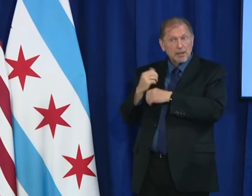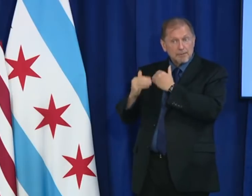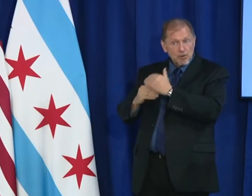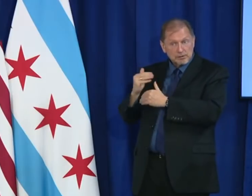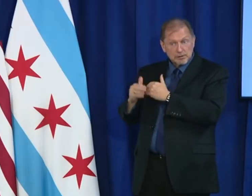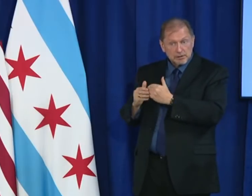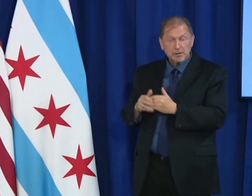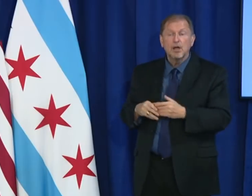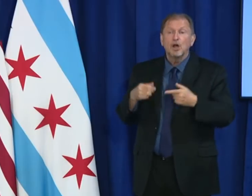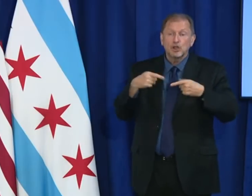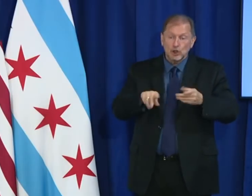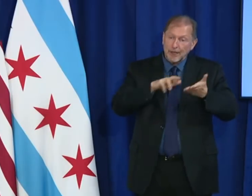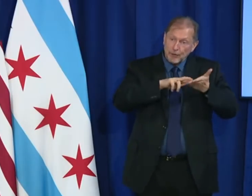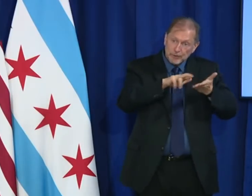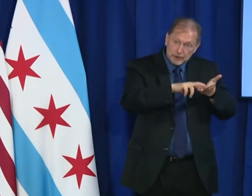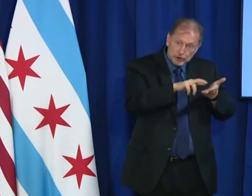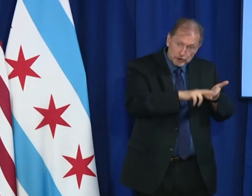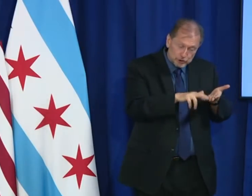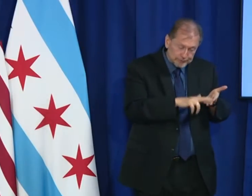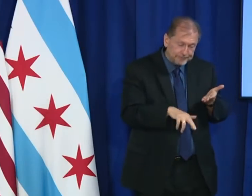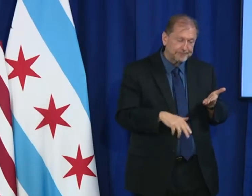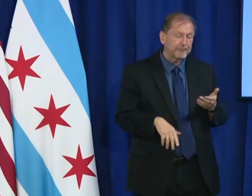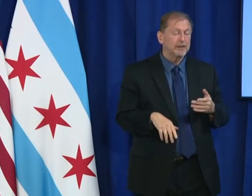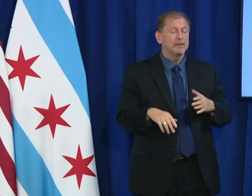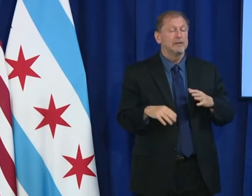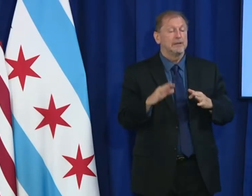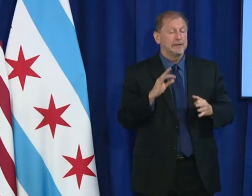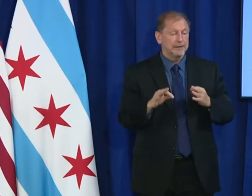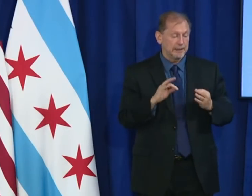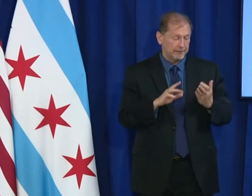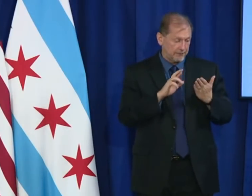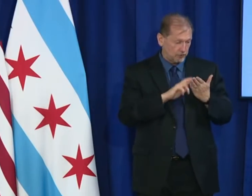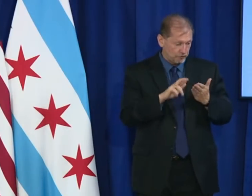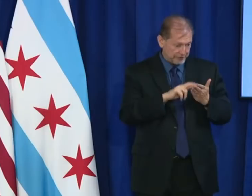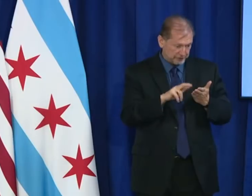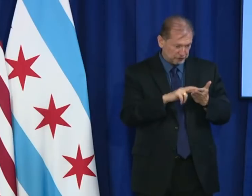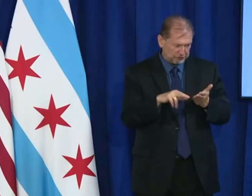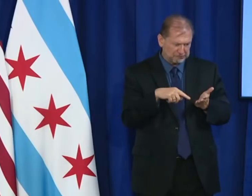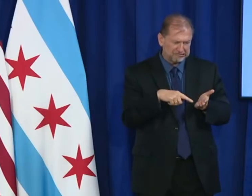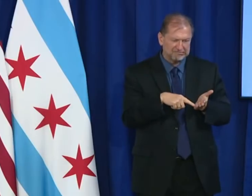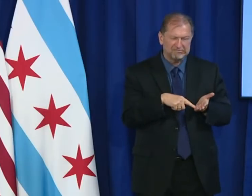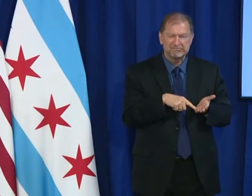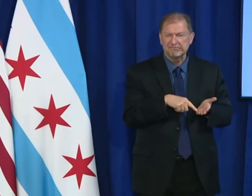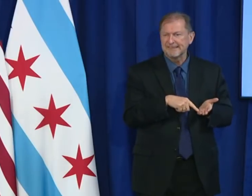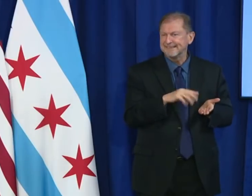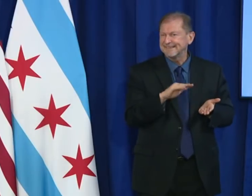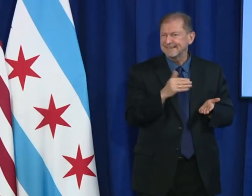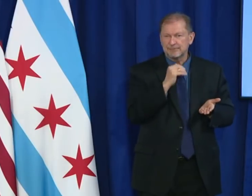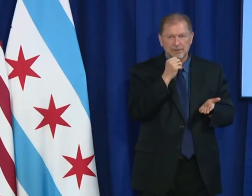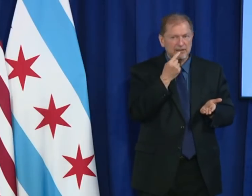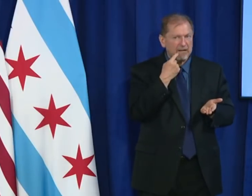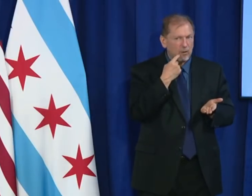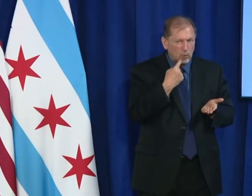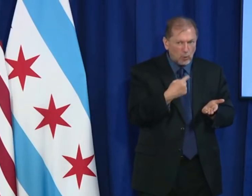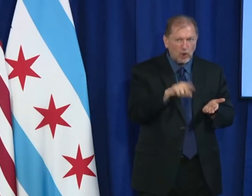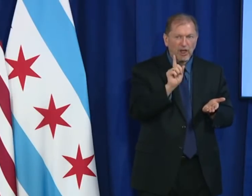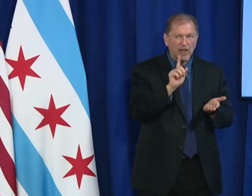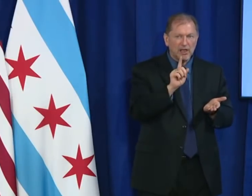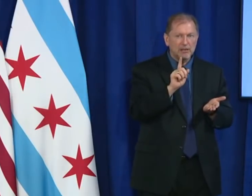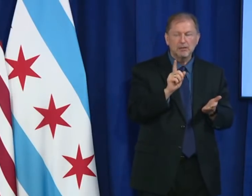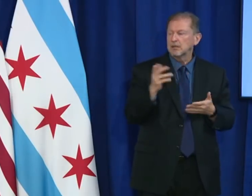3 studies are ongoing. If the study does not show that a vaccine is effective or a vaccine is